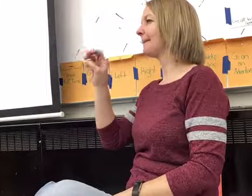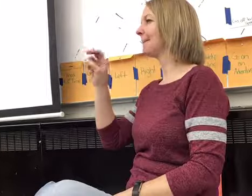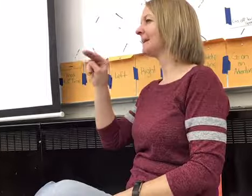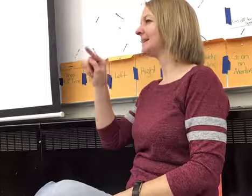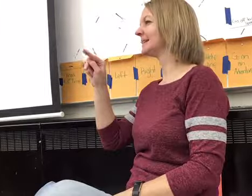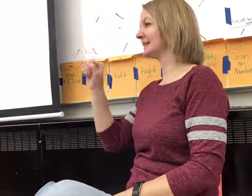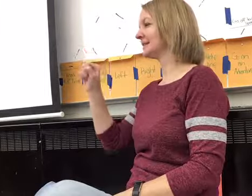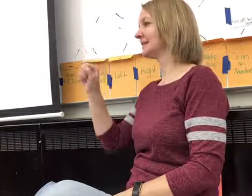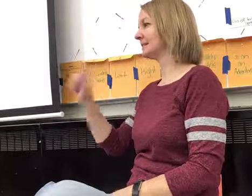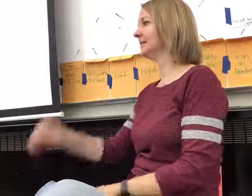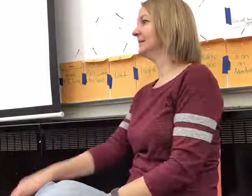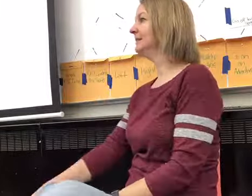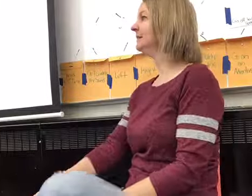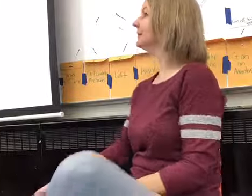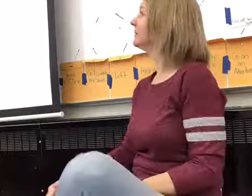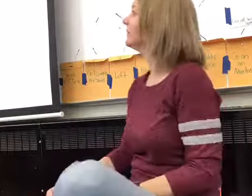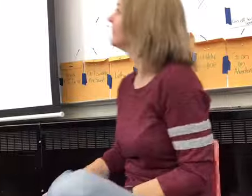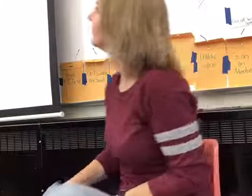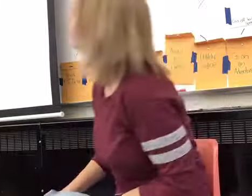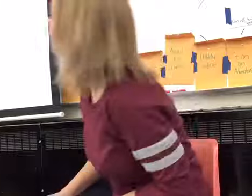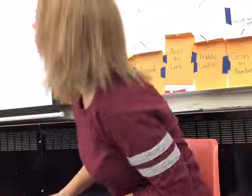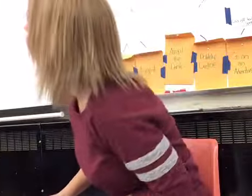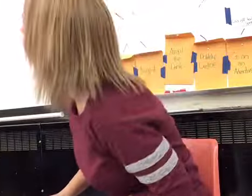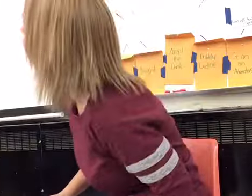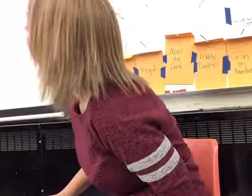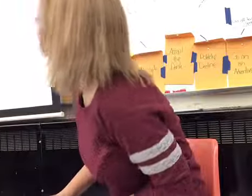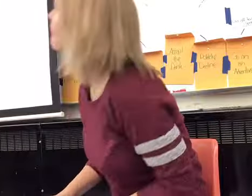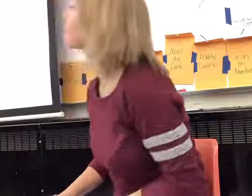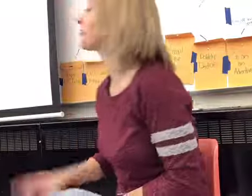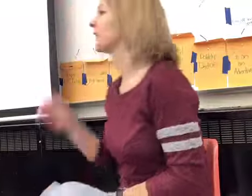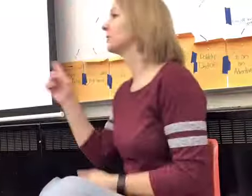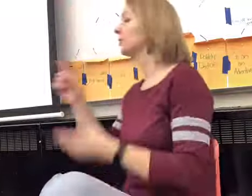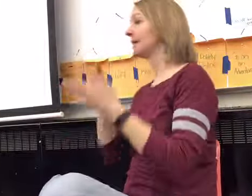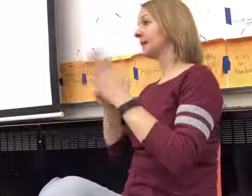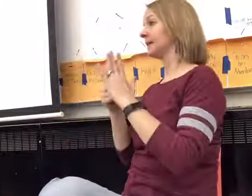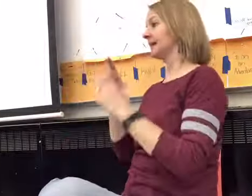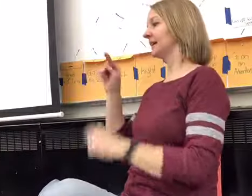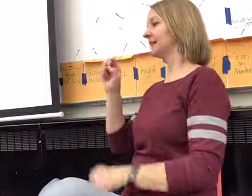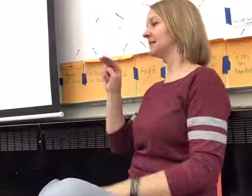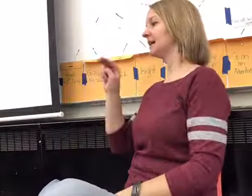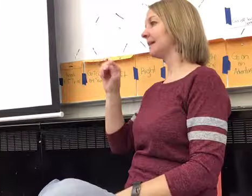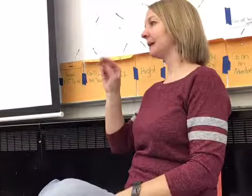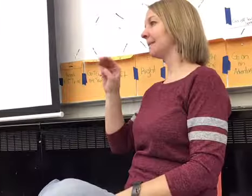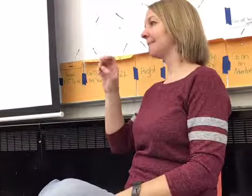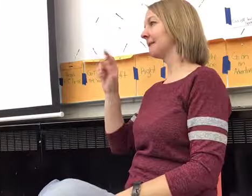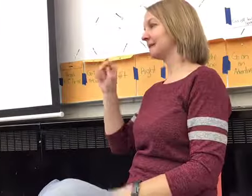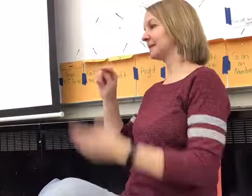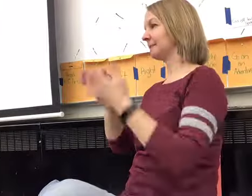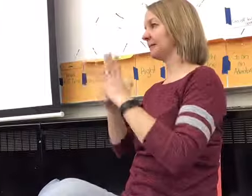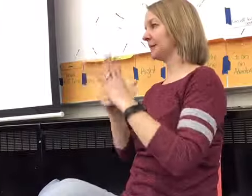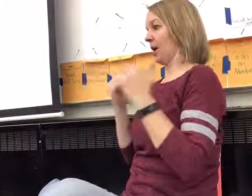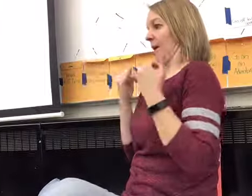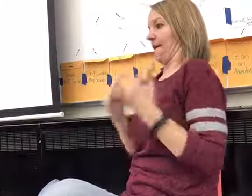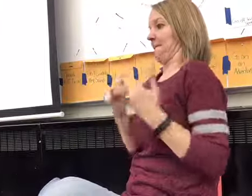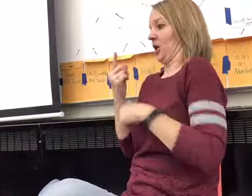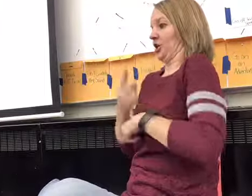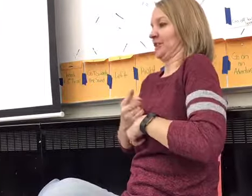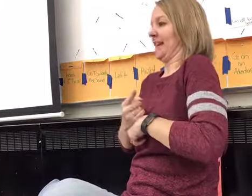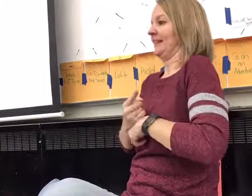tenements. Now what a tenement is a tenement is basically a modern day slum. What happens is